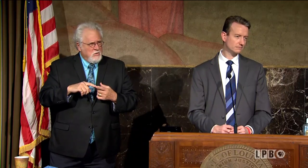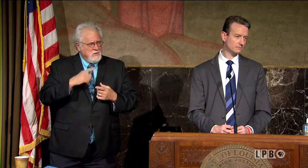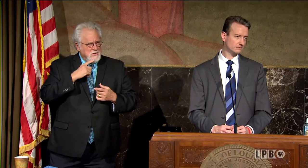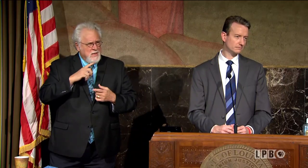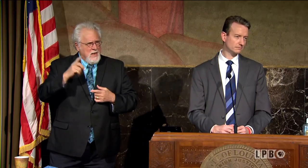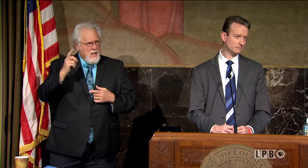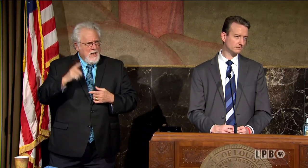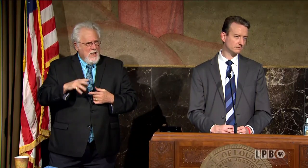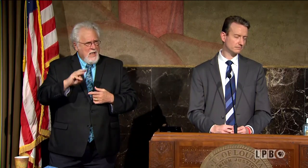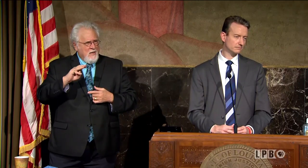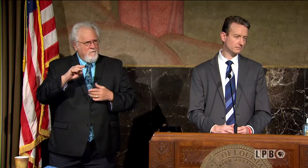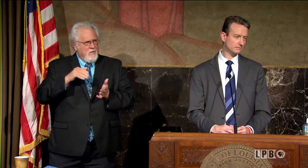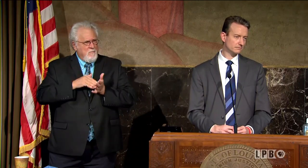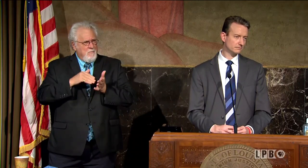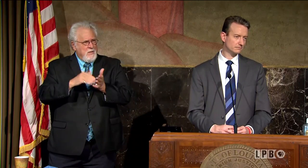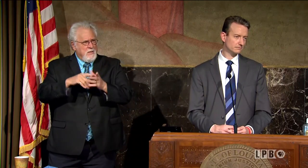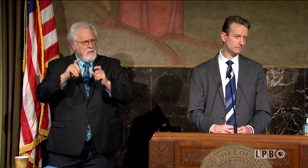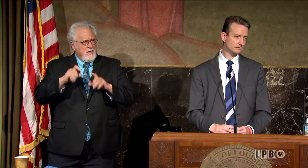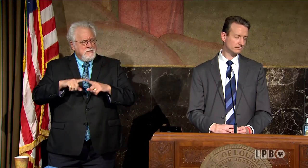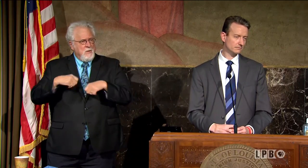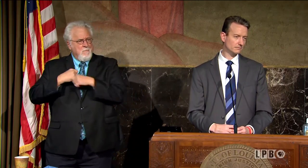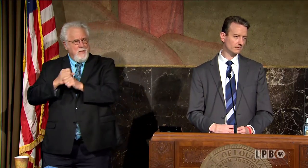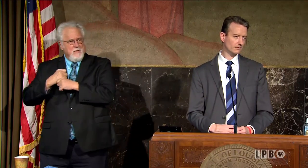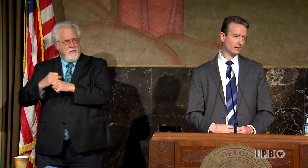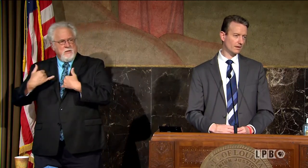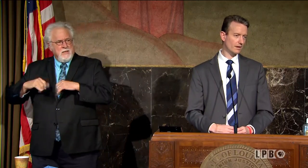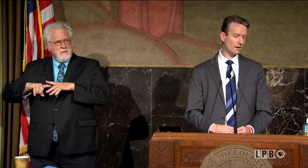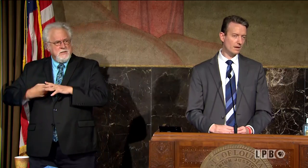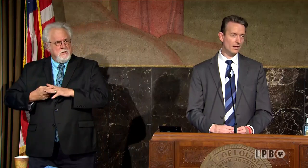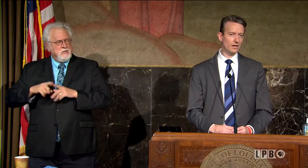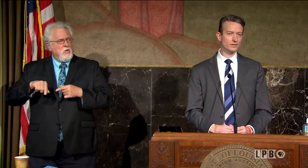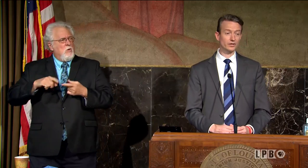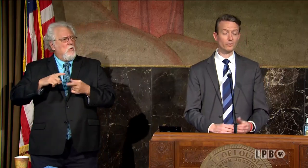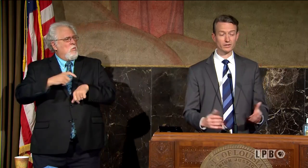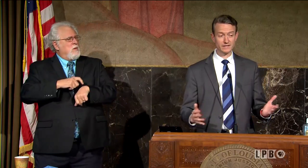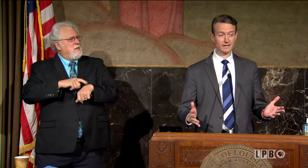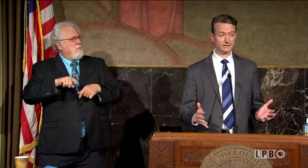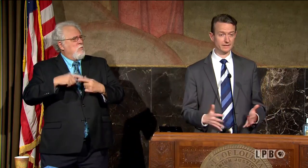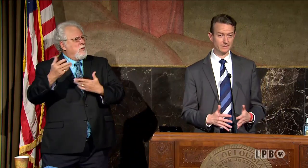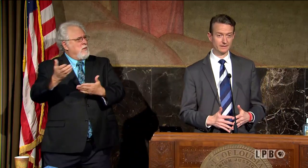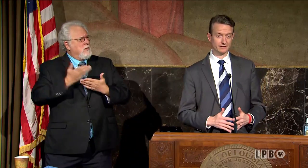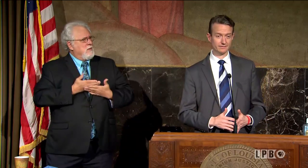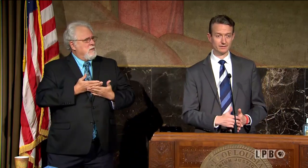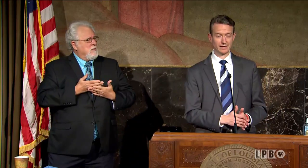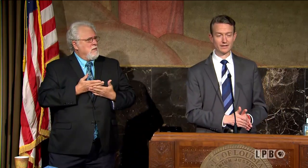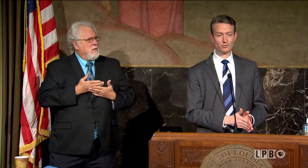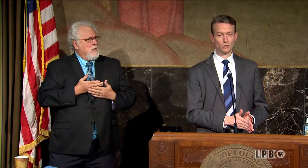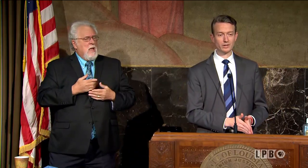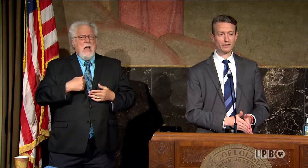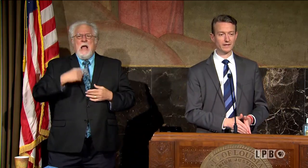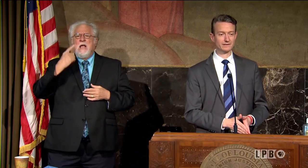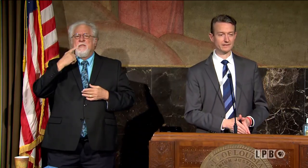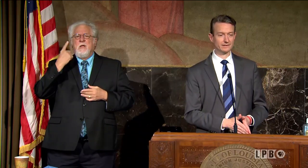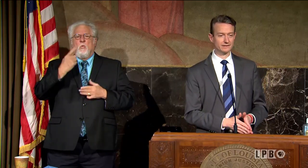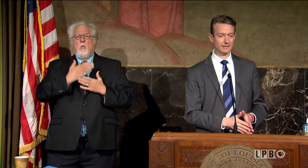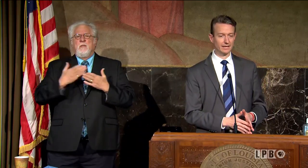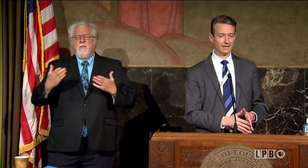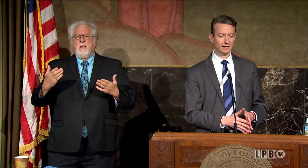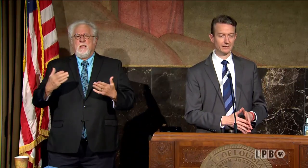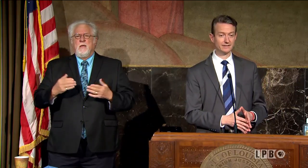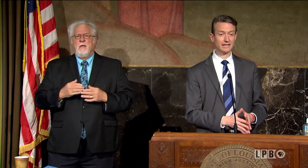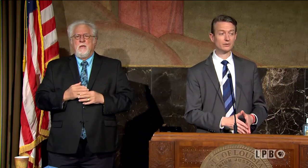like manufacturing hasn't started yet. Can you talk about what timeline we might be looking at? So yeah, what I'll say is that I think one of the things